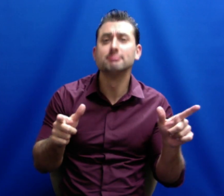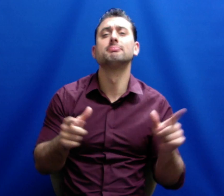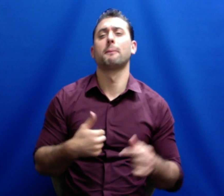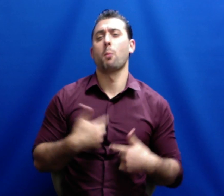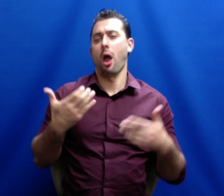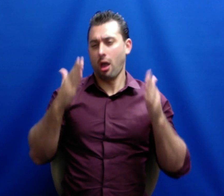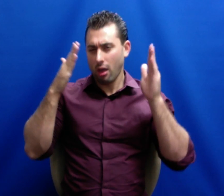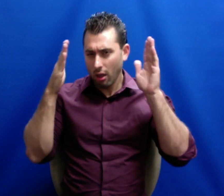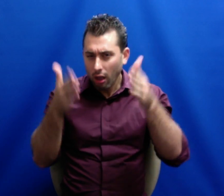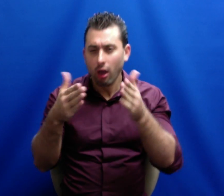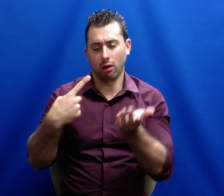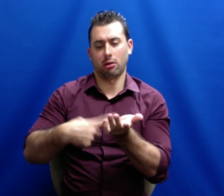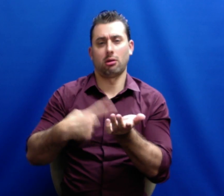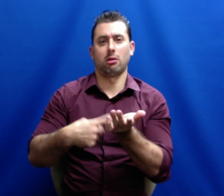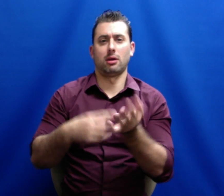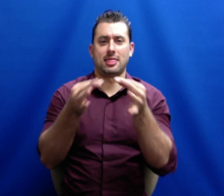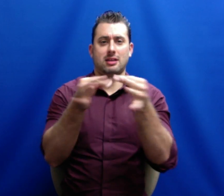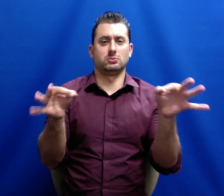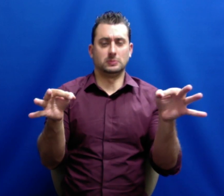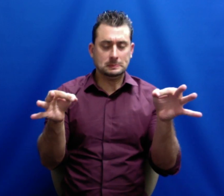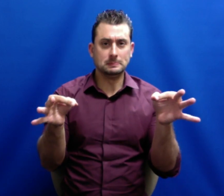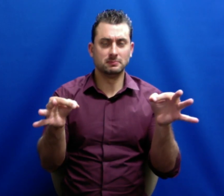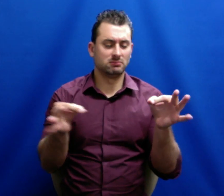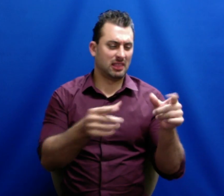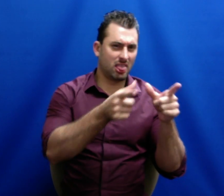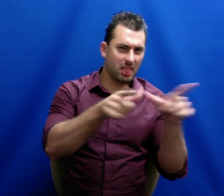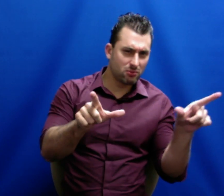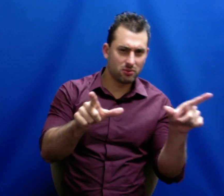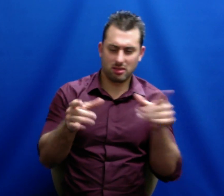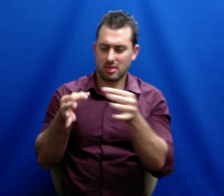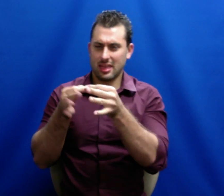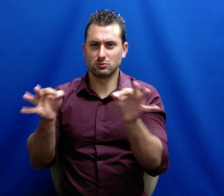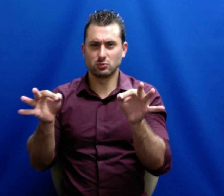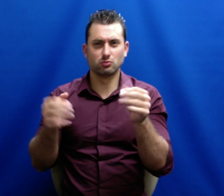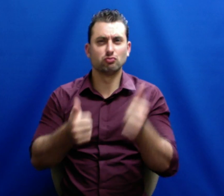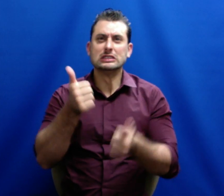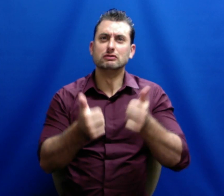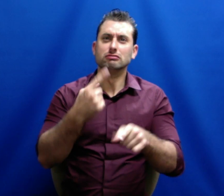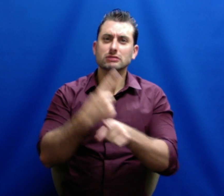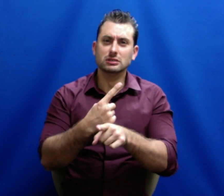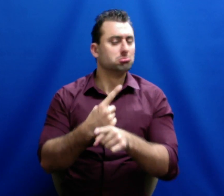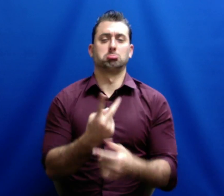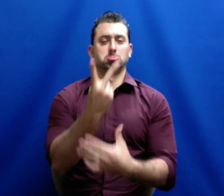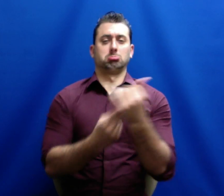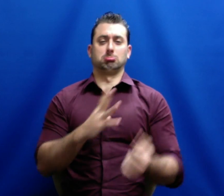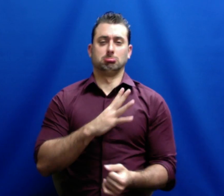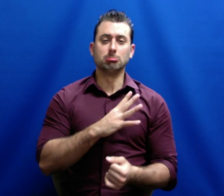focus a great deal on language today. Now you see the signs I use, both language with an L, language without the L. Both are acceptable, however this